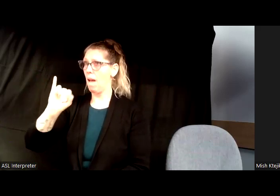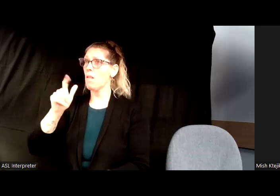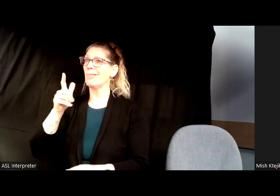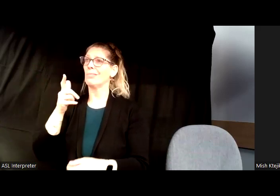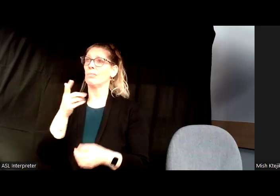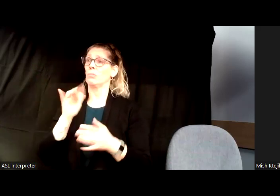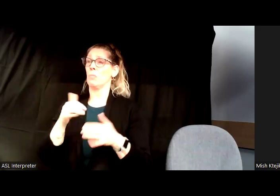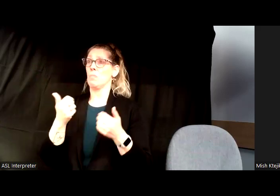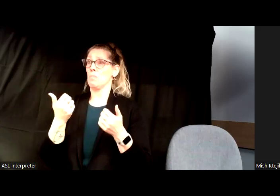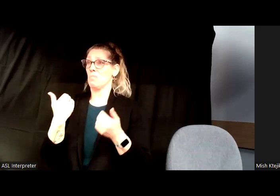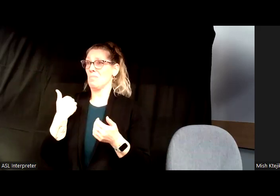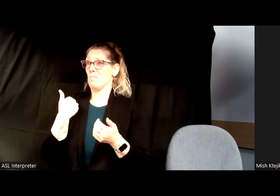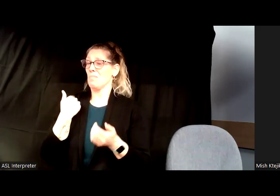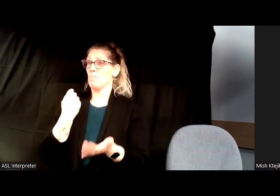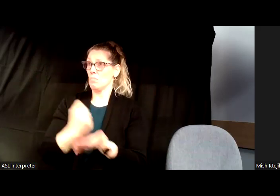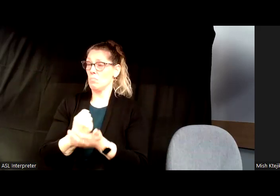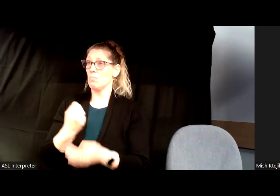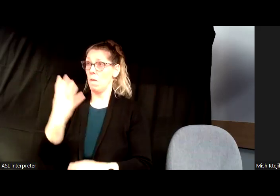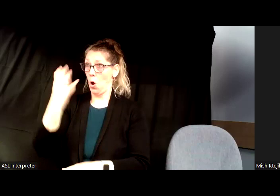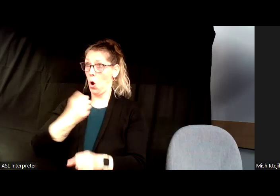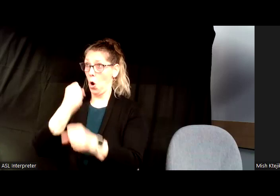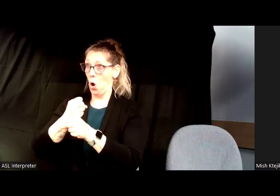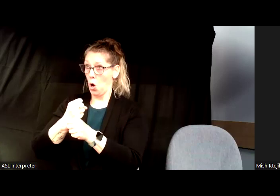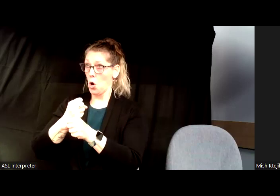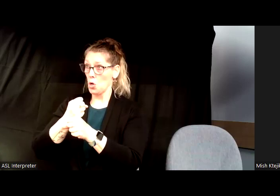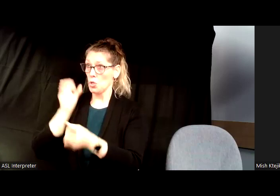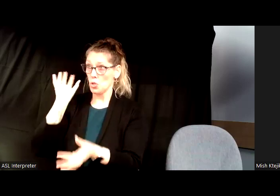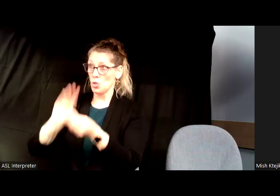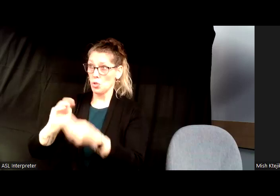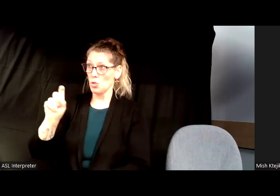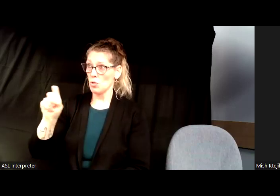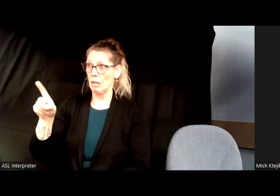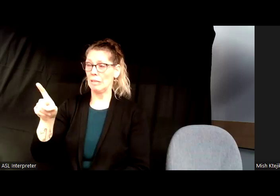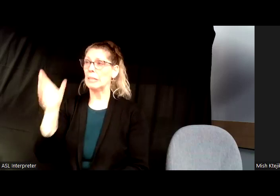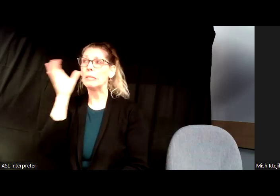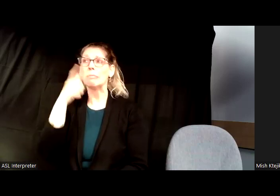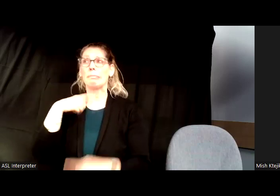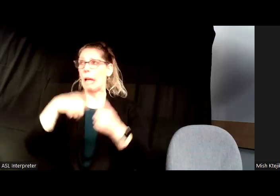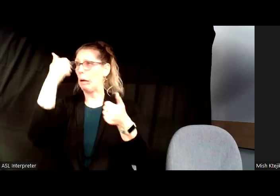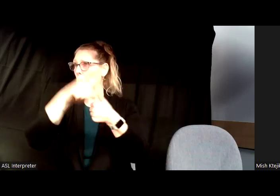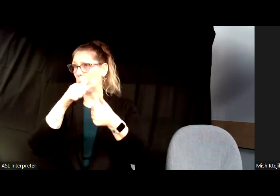or ASLPI for minimum of 4 years.